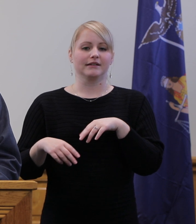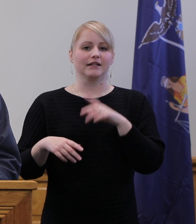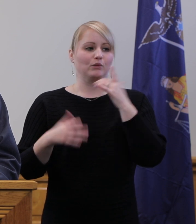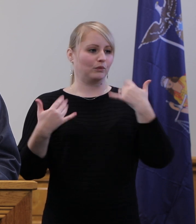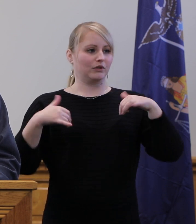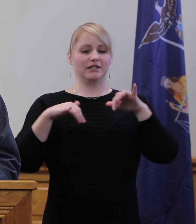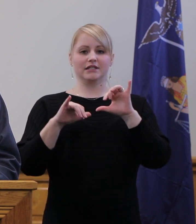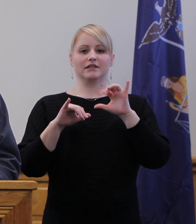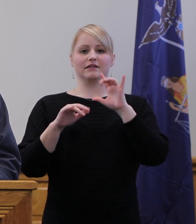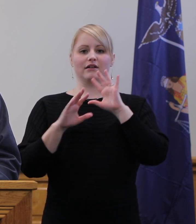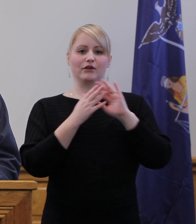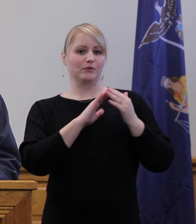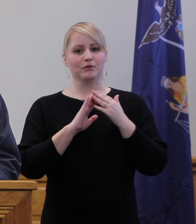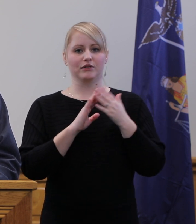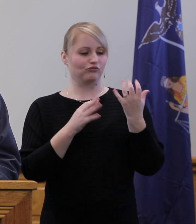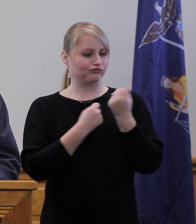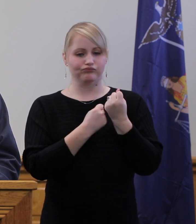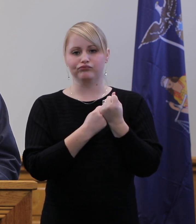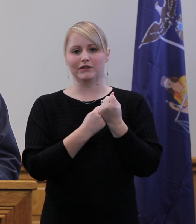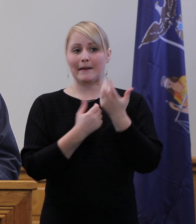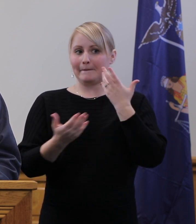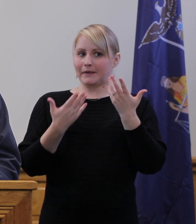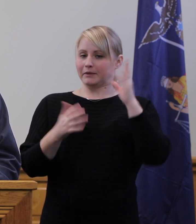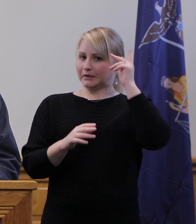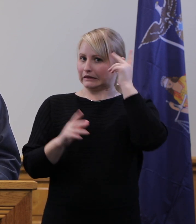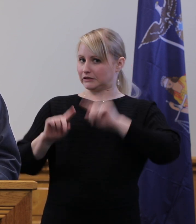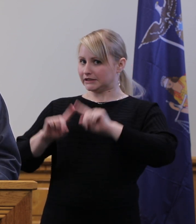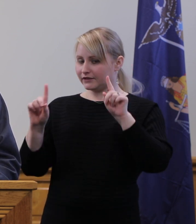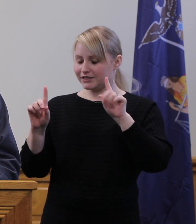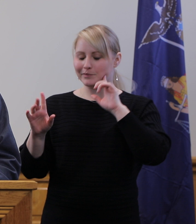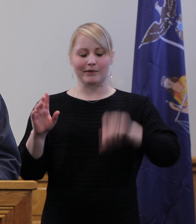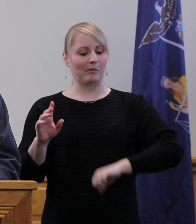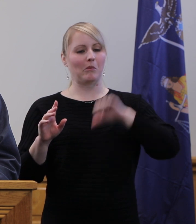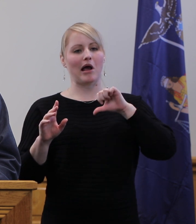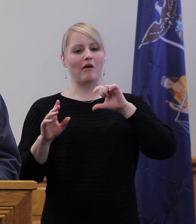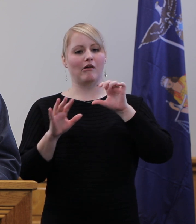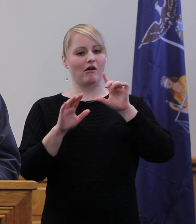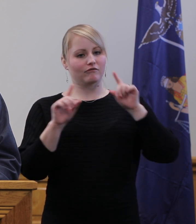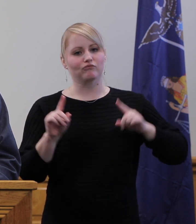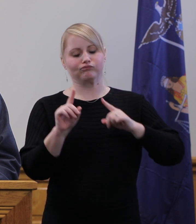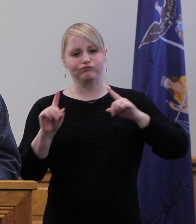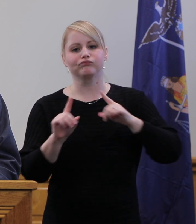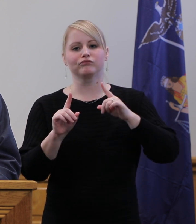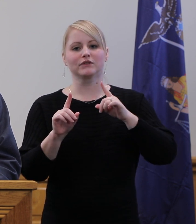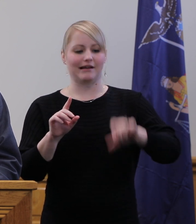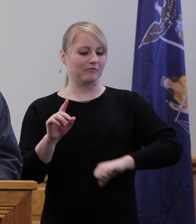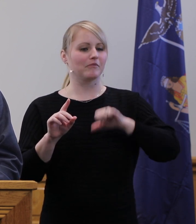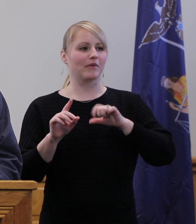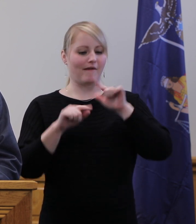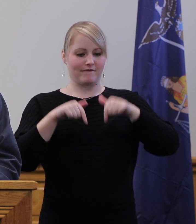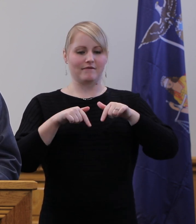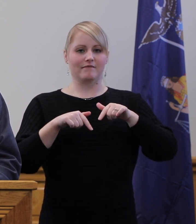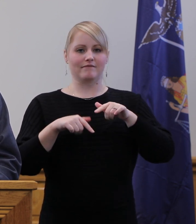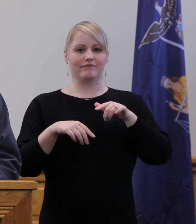is a strong community. We may have political differences, but I'm very proud of the perseverance and generosity that our citizens have shown